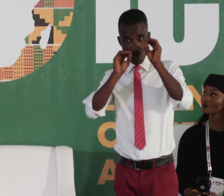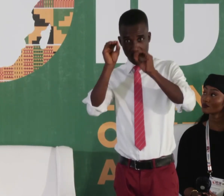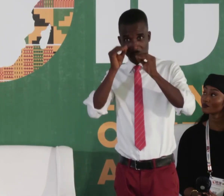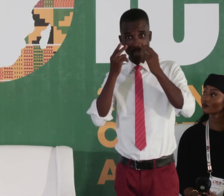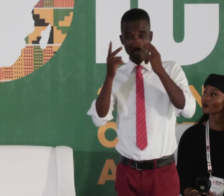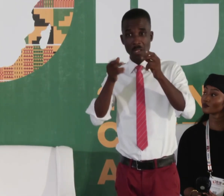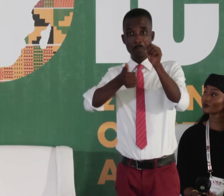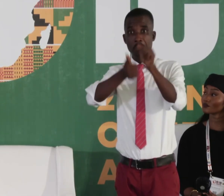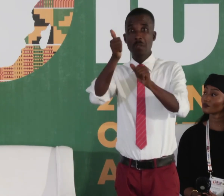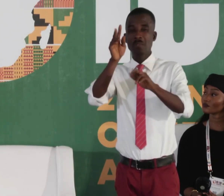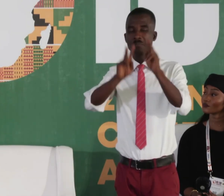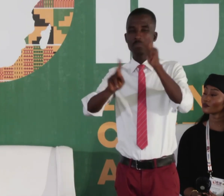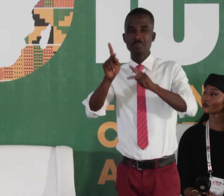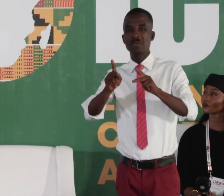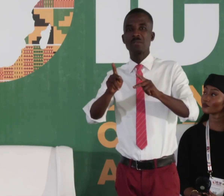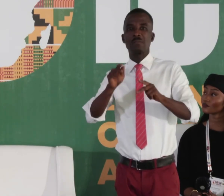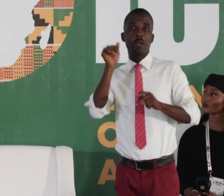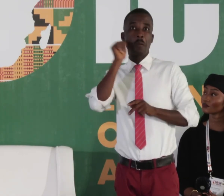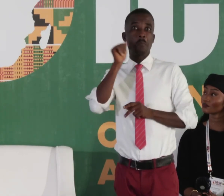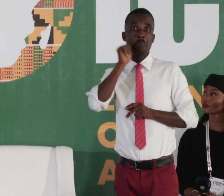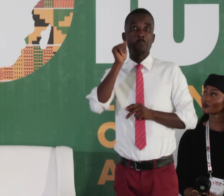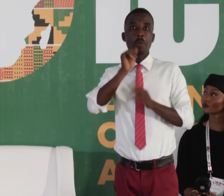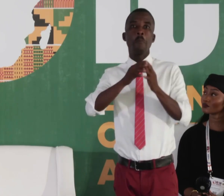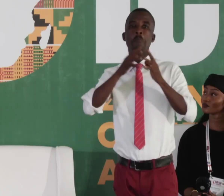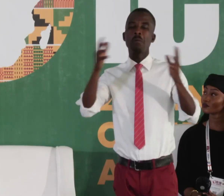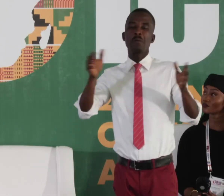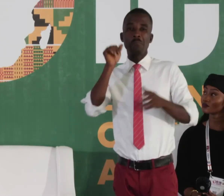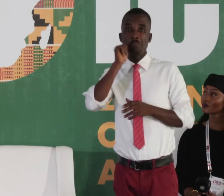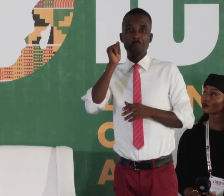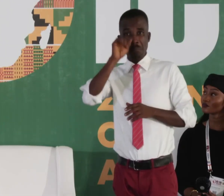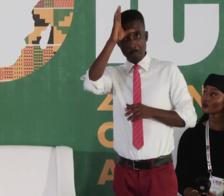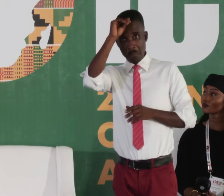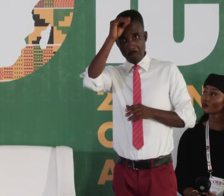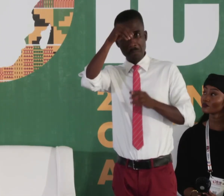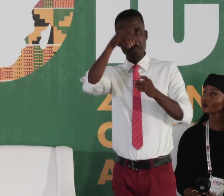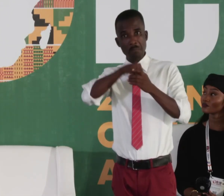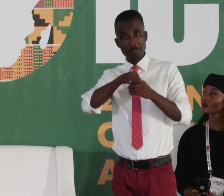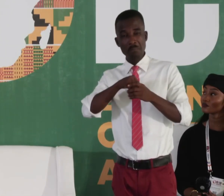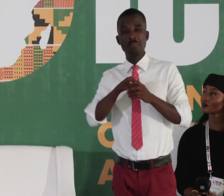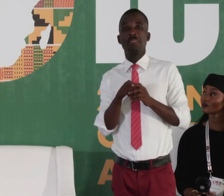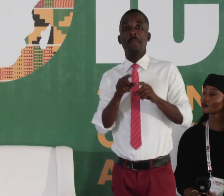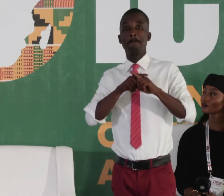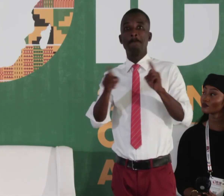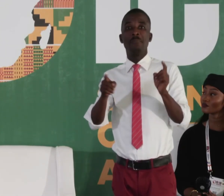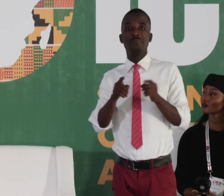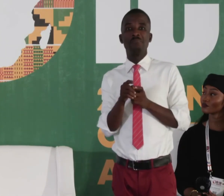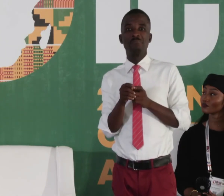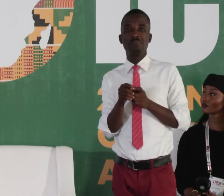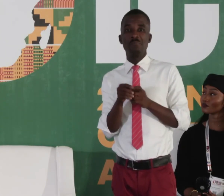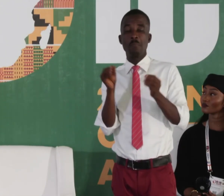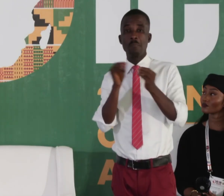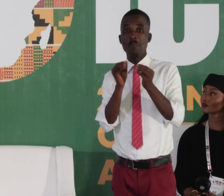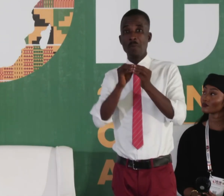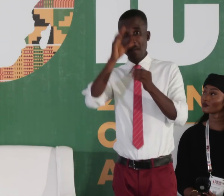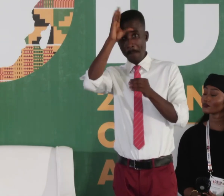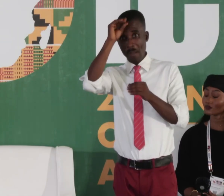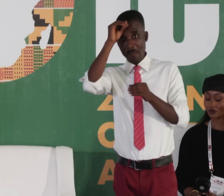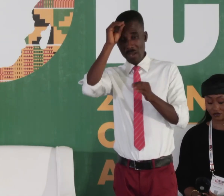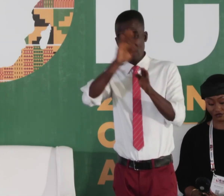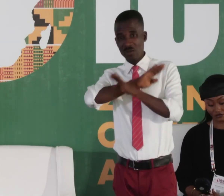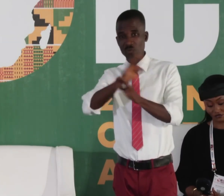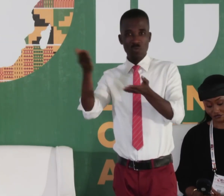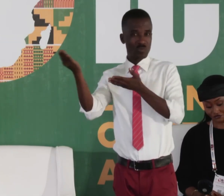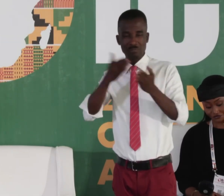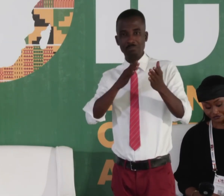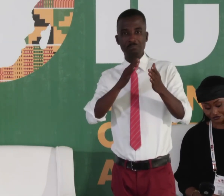most of our respondents were females. There were male respondents that were in this facility, but most of them did not provide consent to